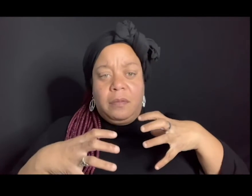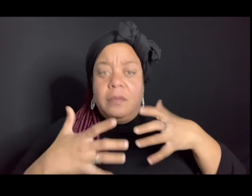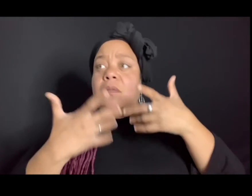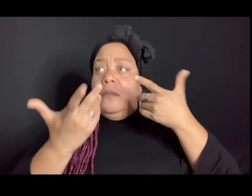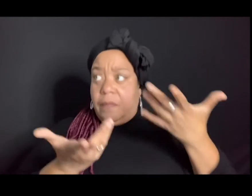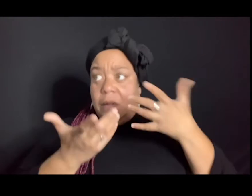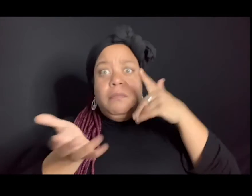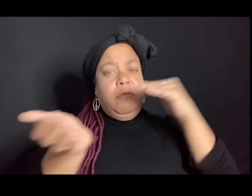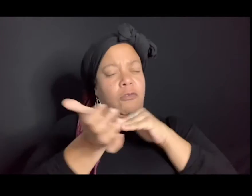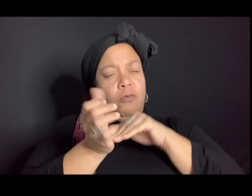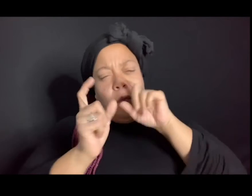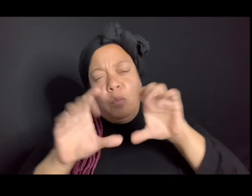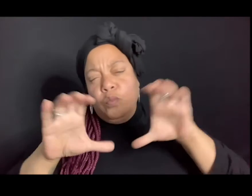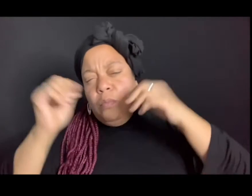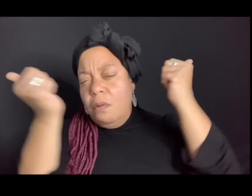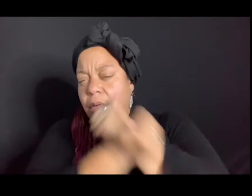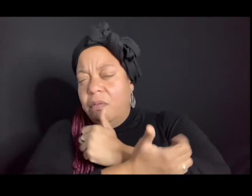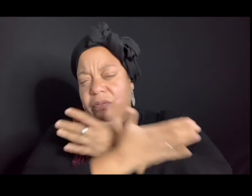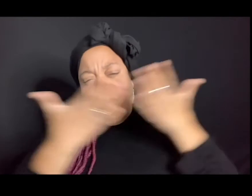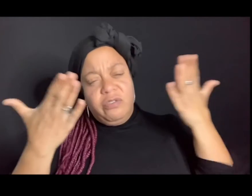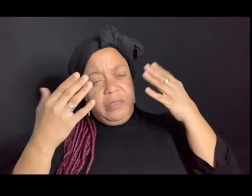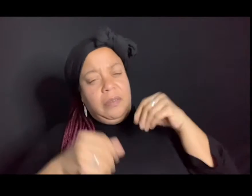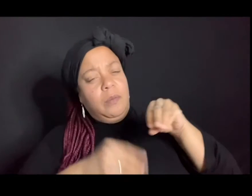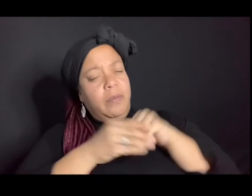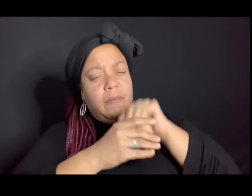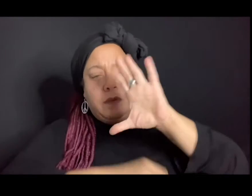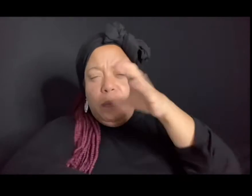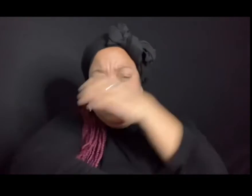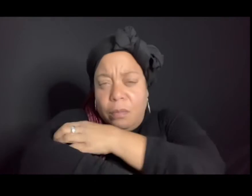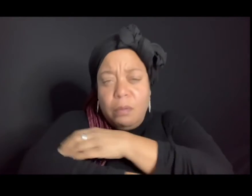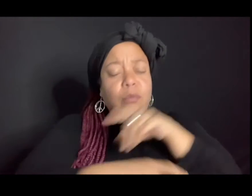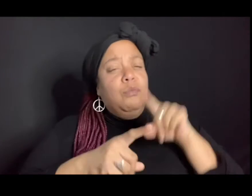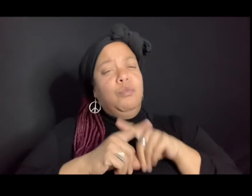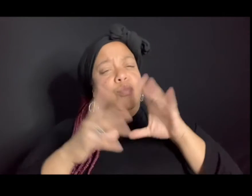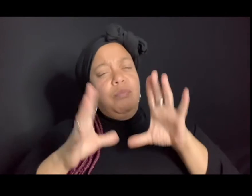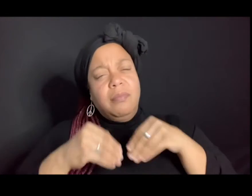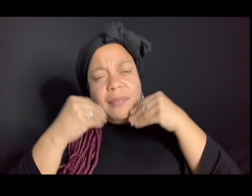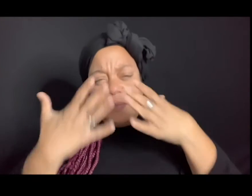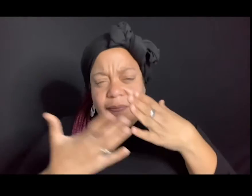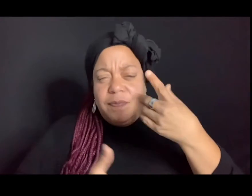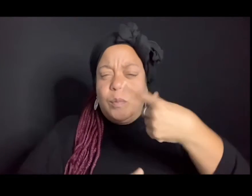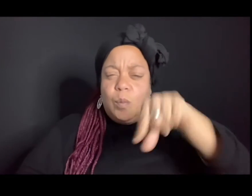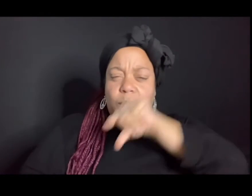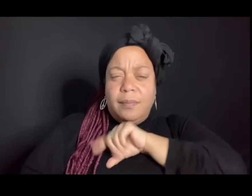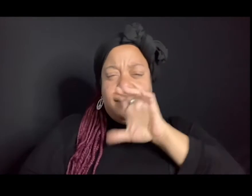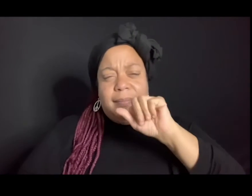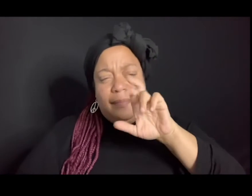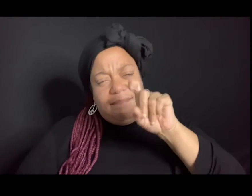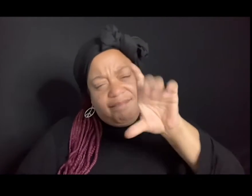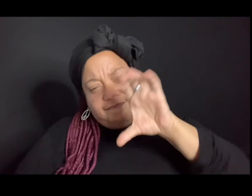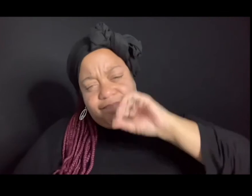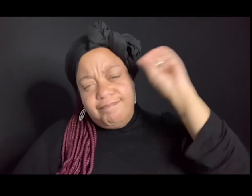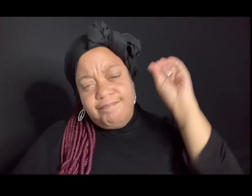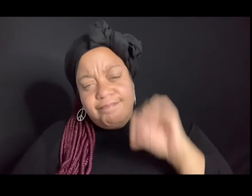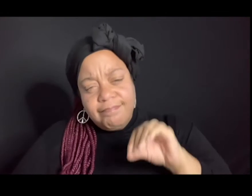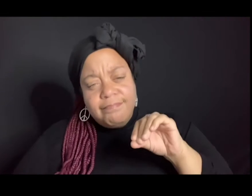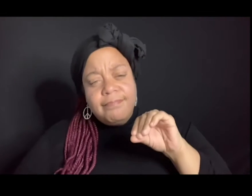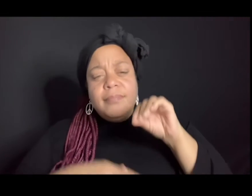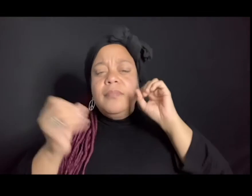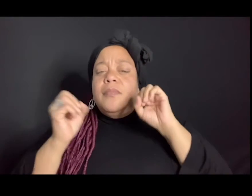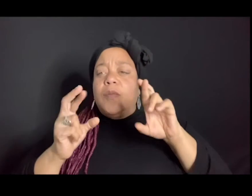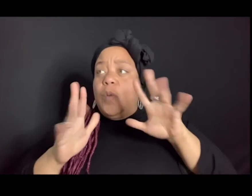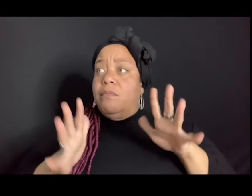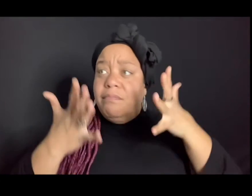the doctor must do everything in their power to make sure that the child receives 100% quality care if they can be saved